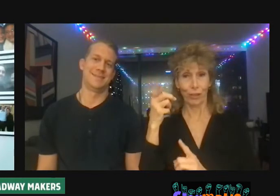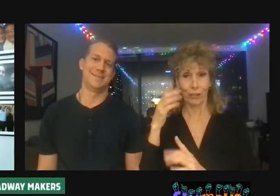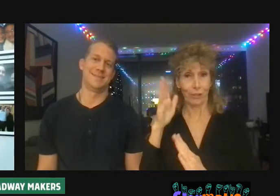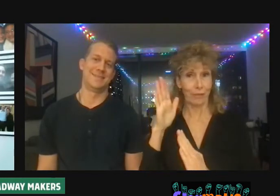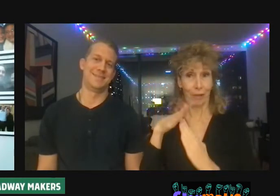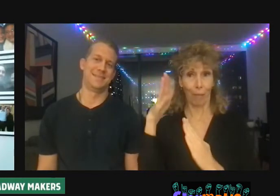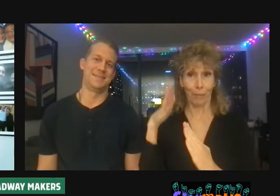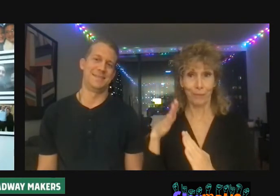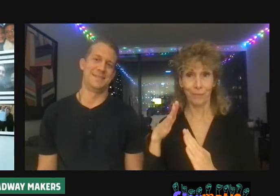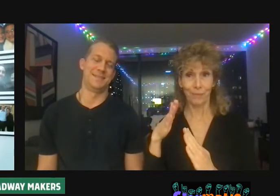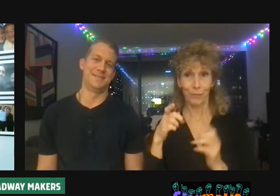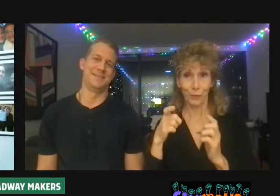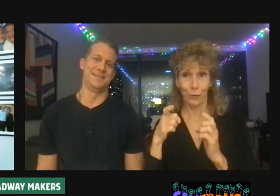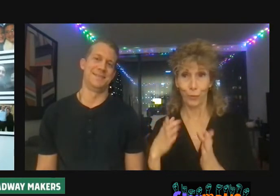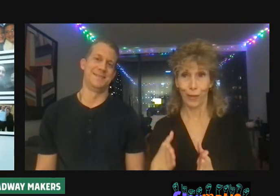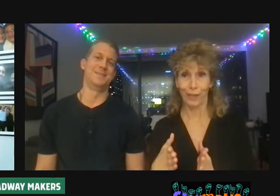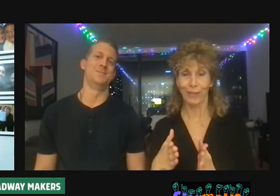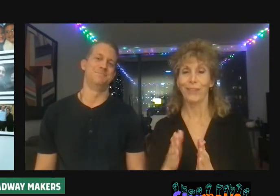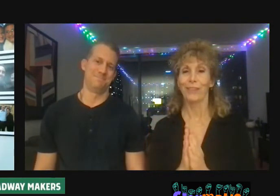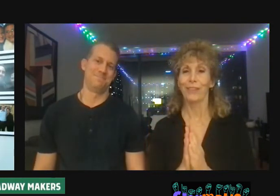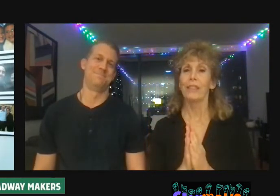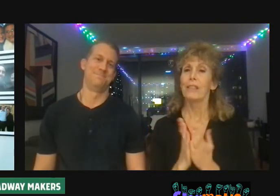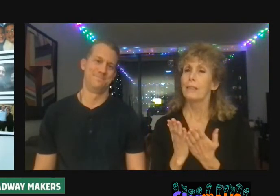about how...